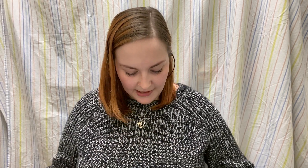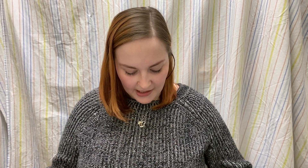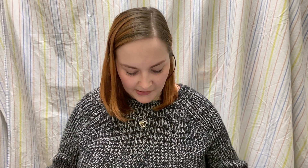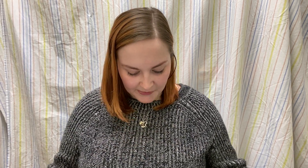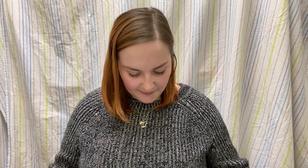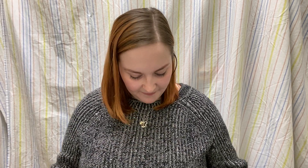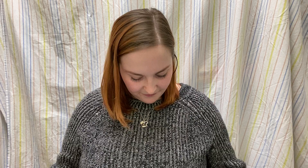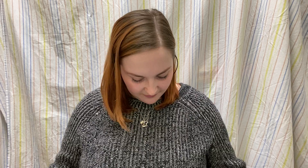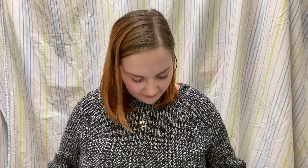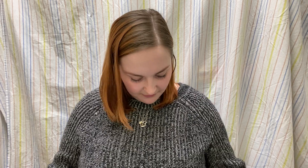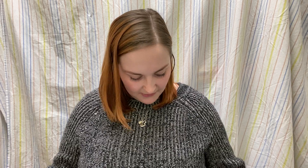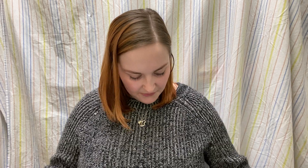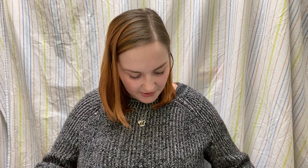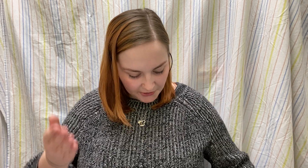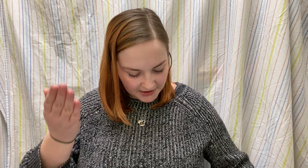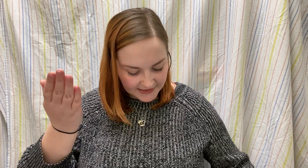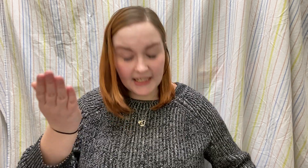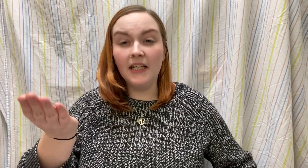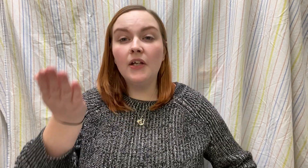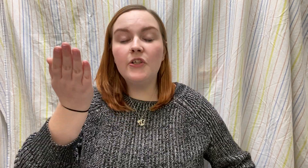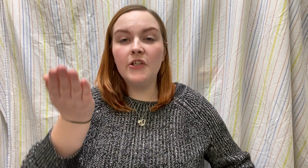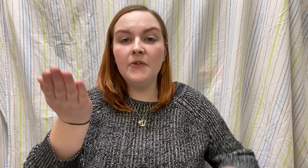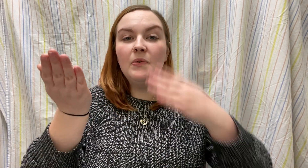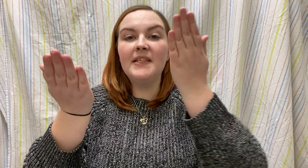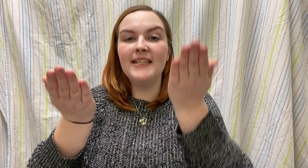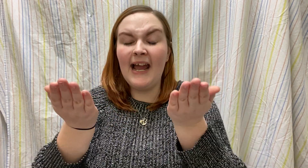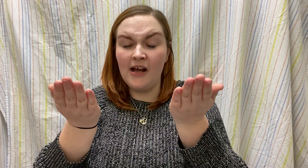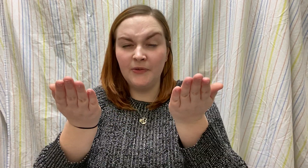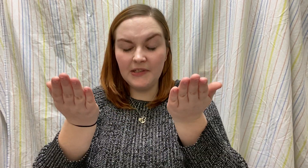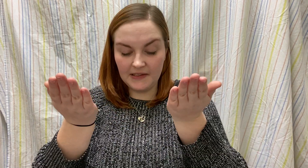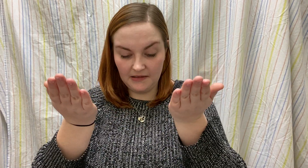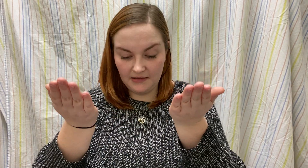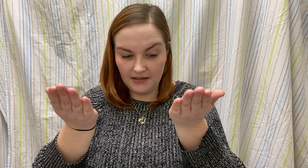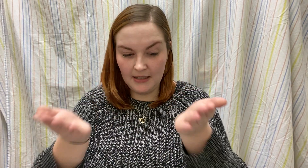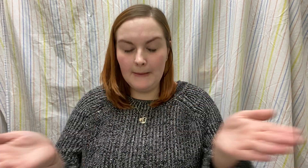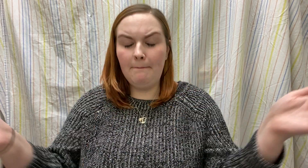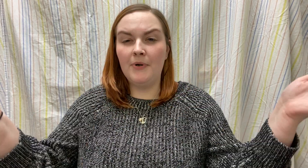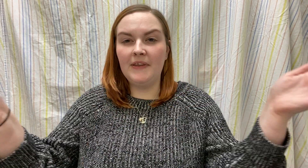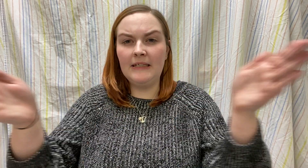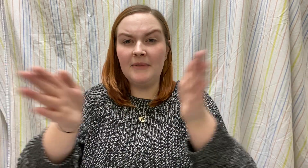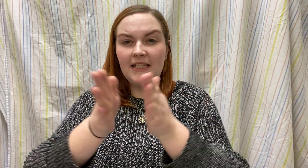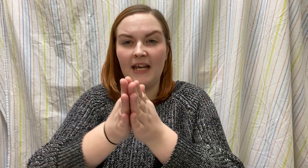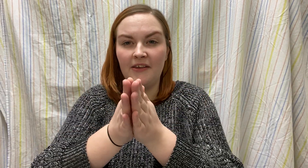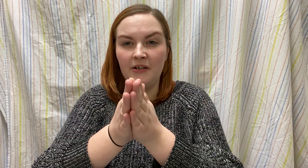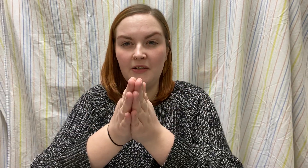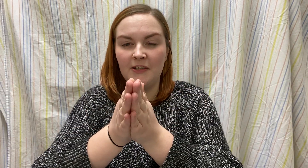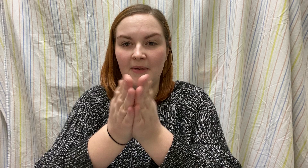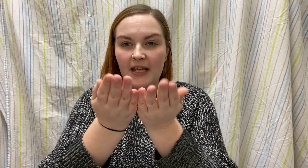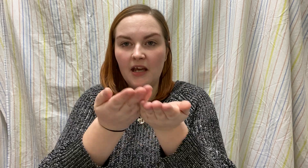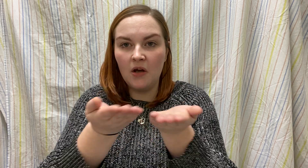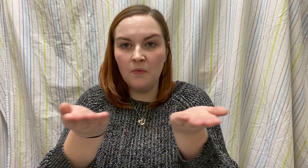Now, we're going to say two sounds, put them together to make a